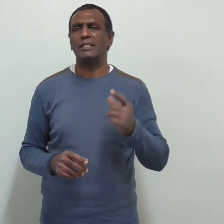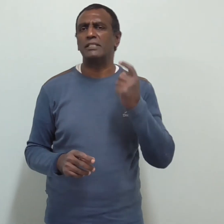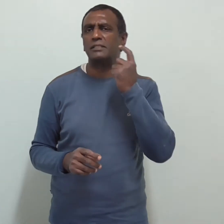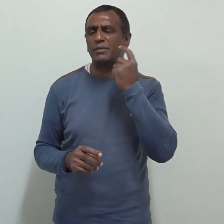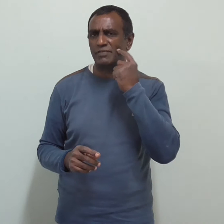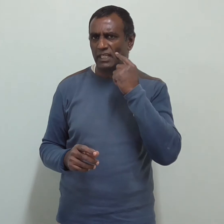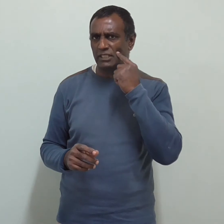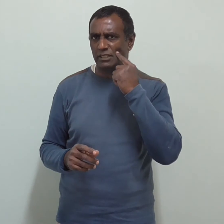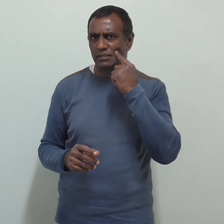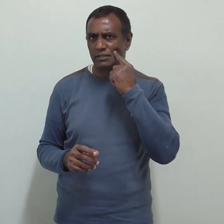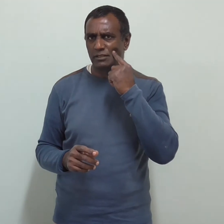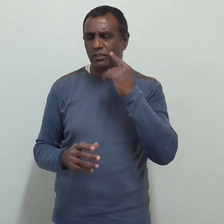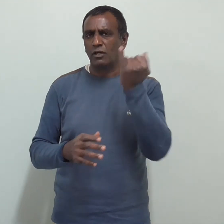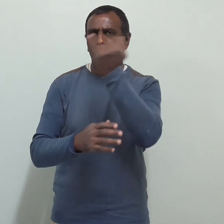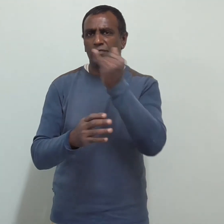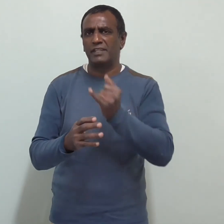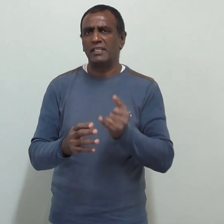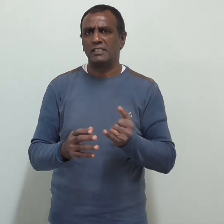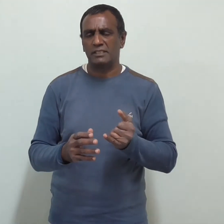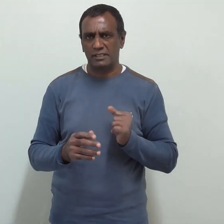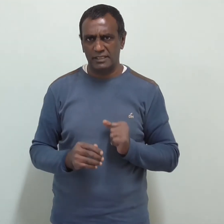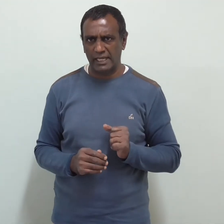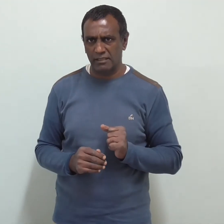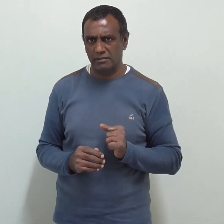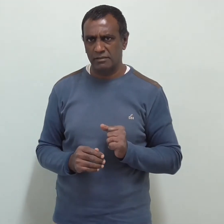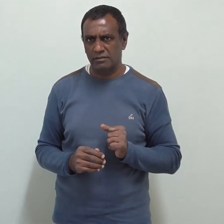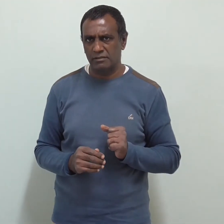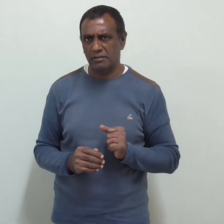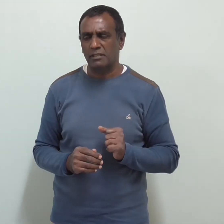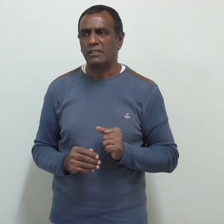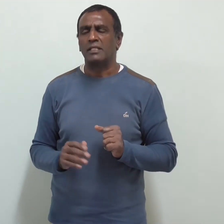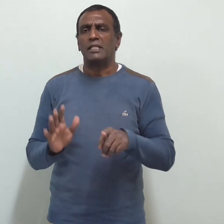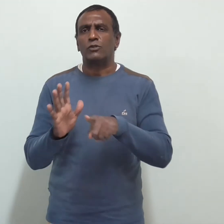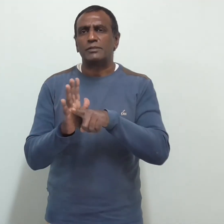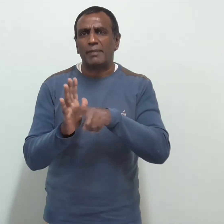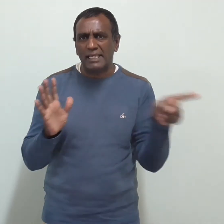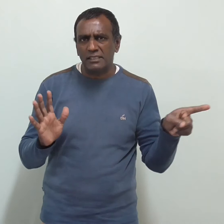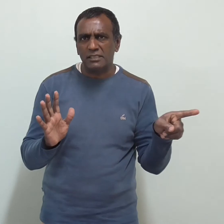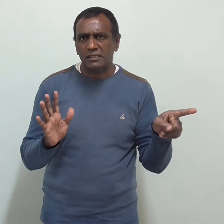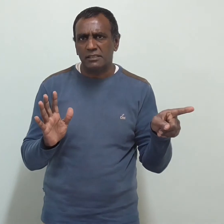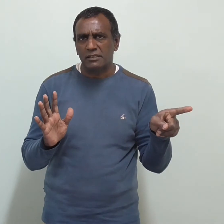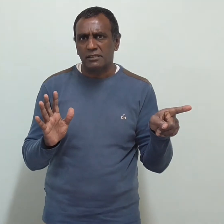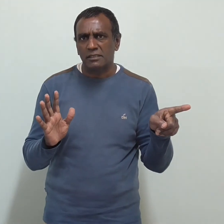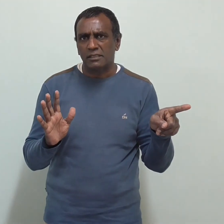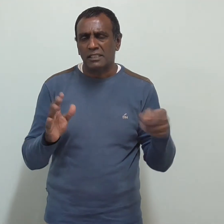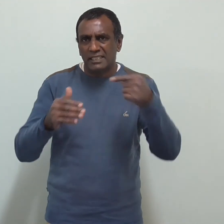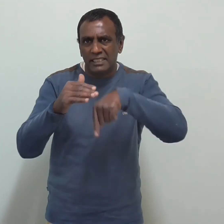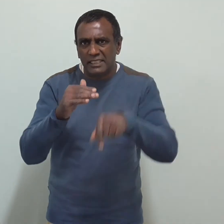at the simplification of their design. It was minus the